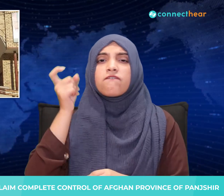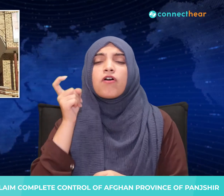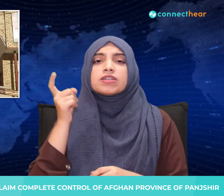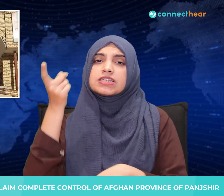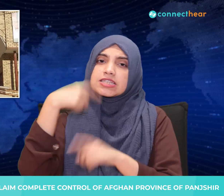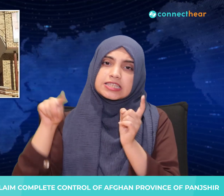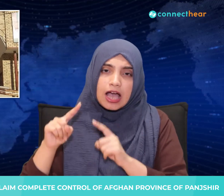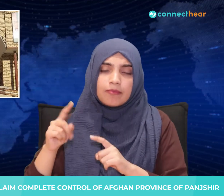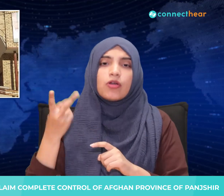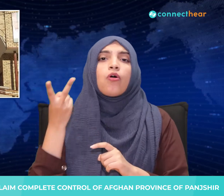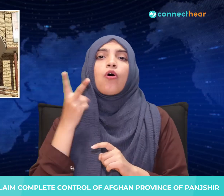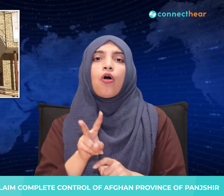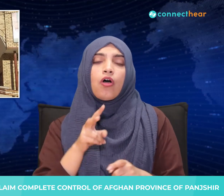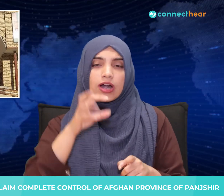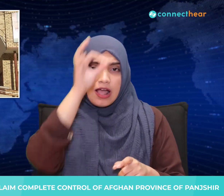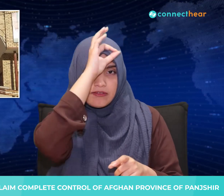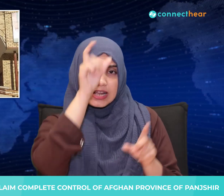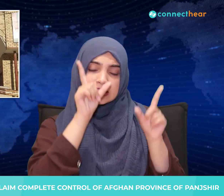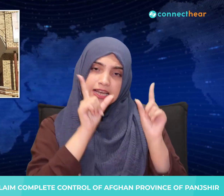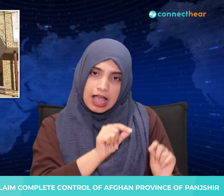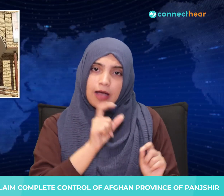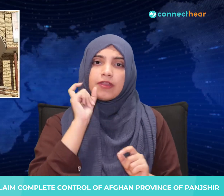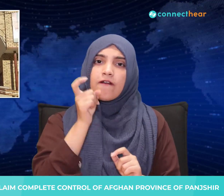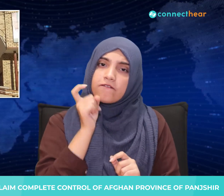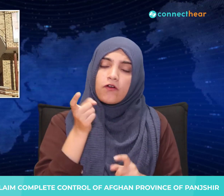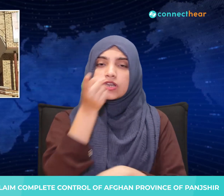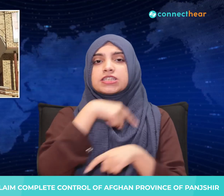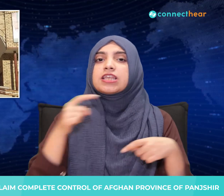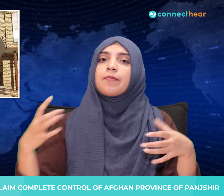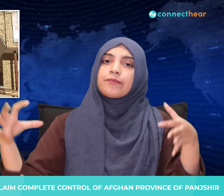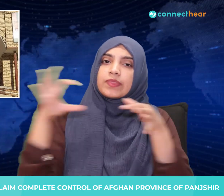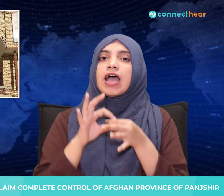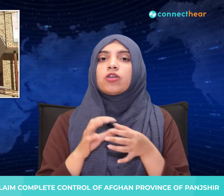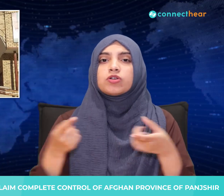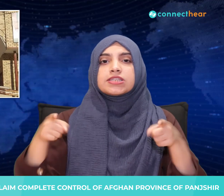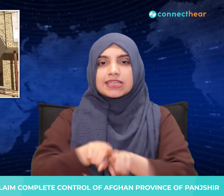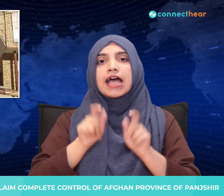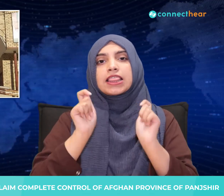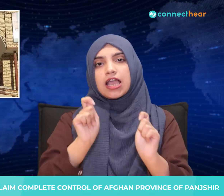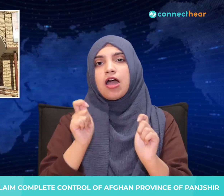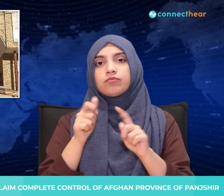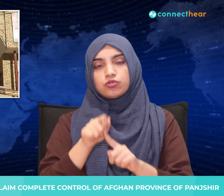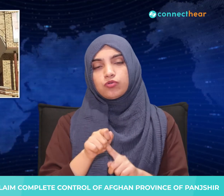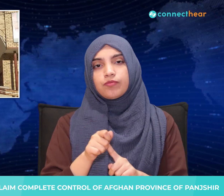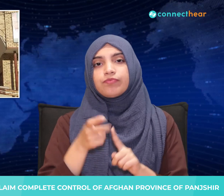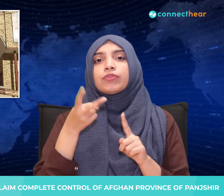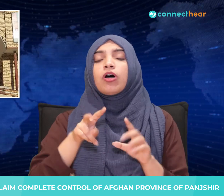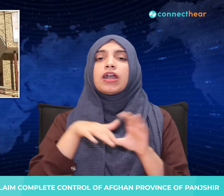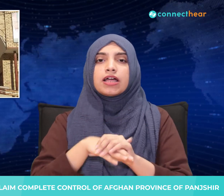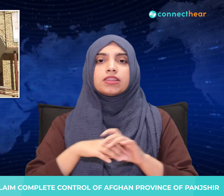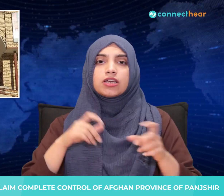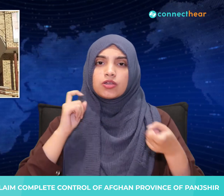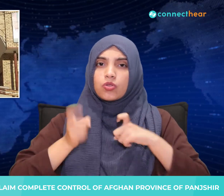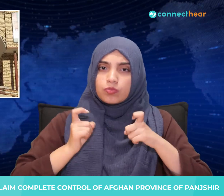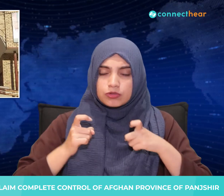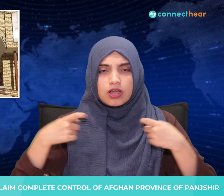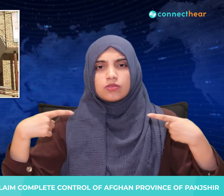as local militia fighters, called for a negotiated settlement with the Taliban before the fighting broke